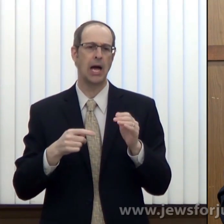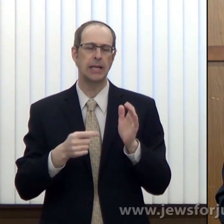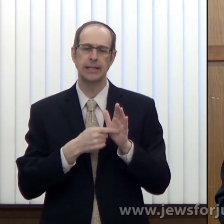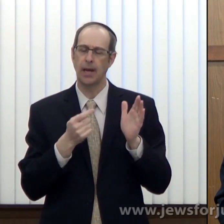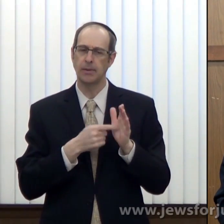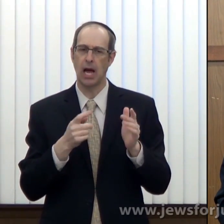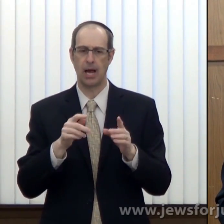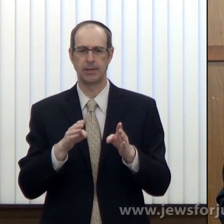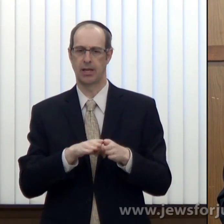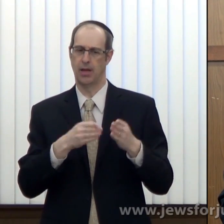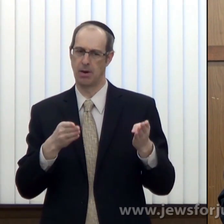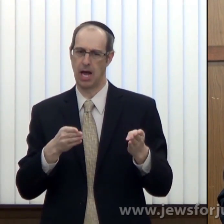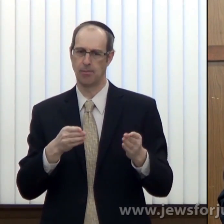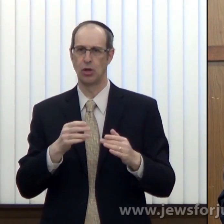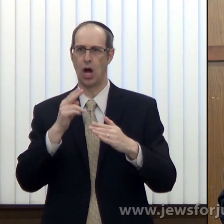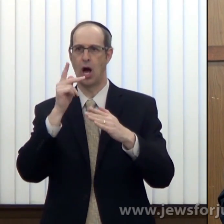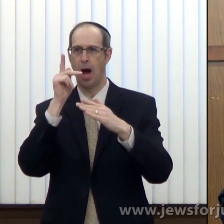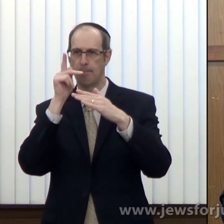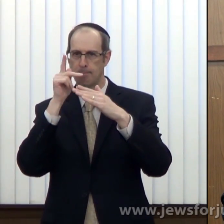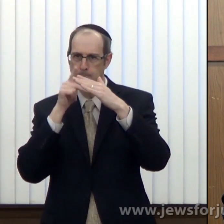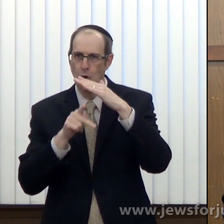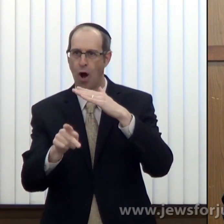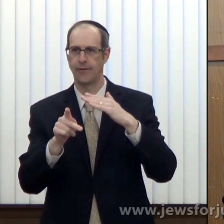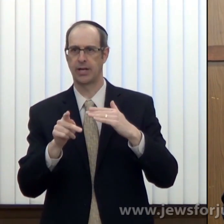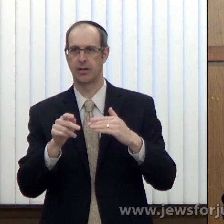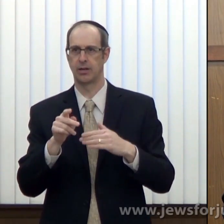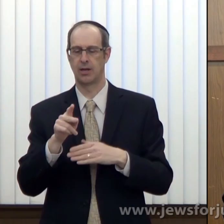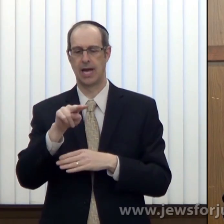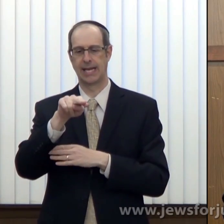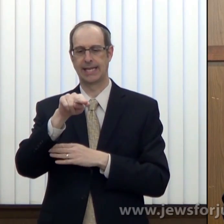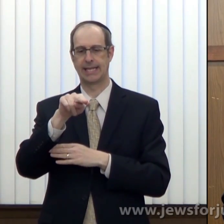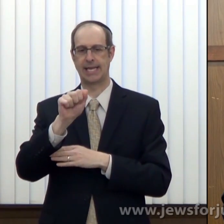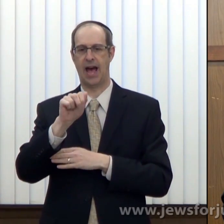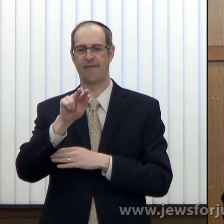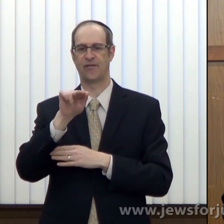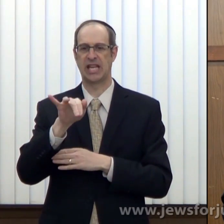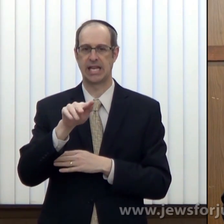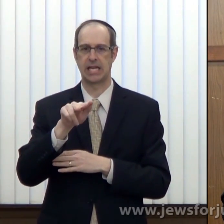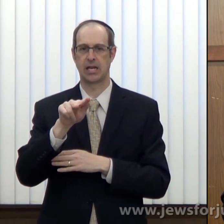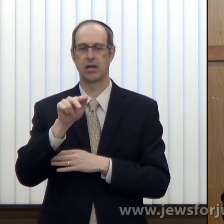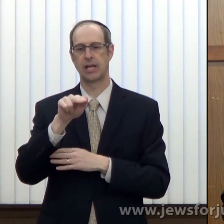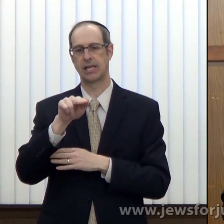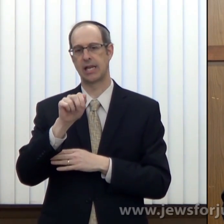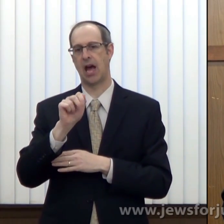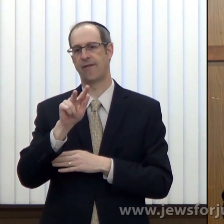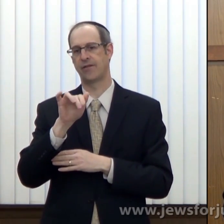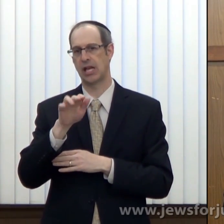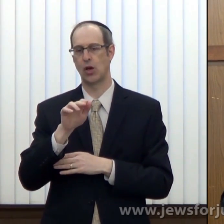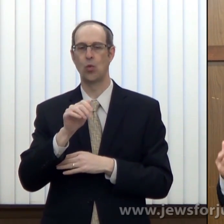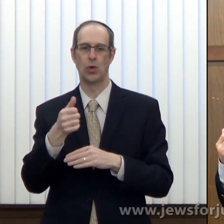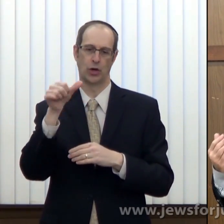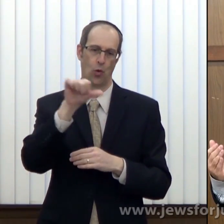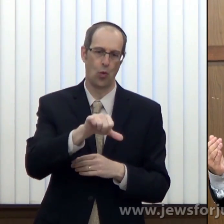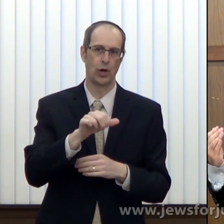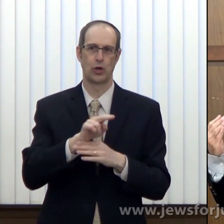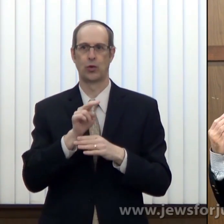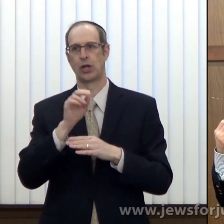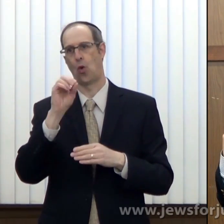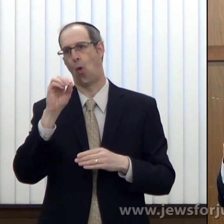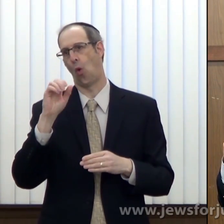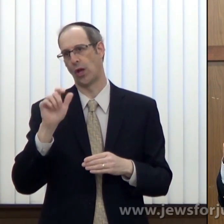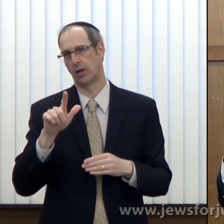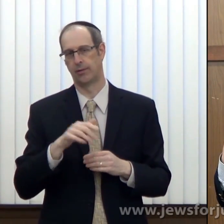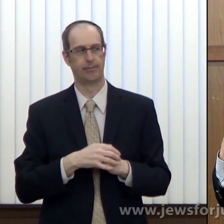see that prophets, a Navi, a prophet could be anointed with oil. So the important thing